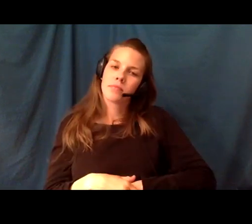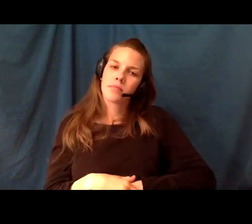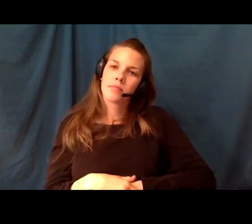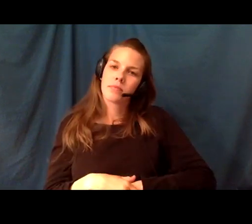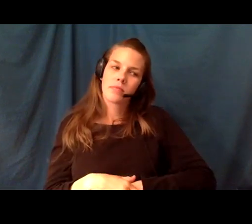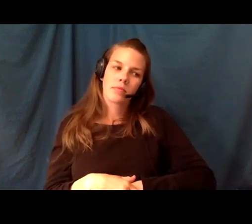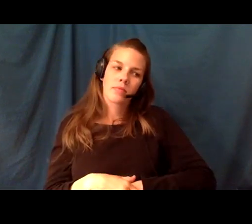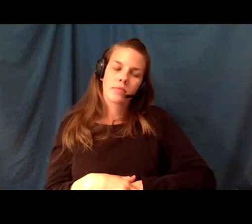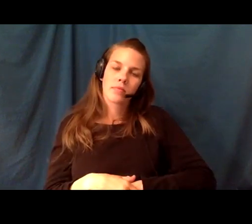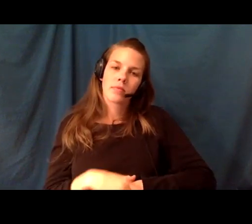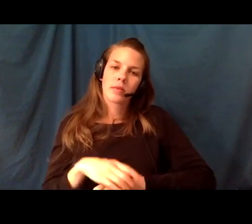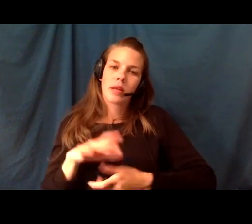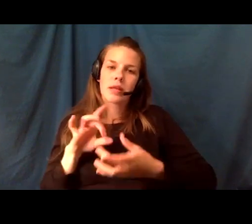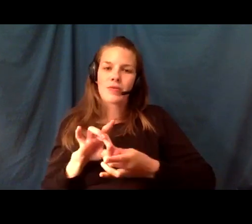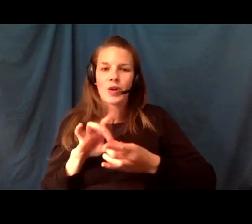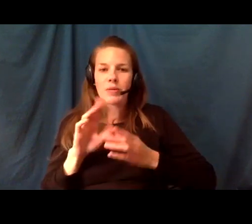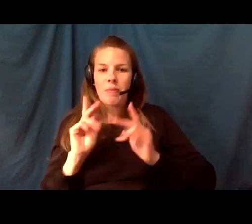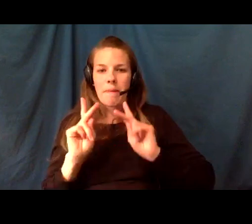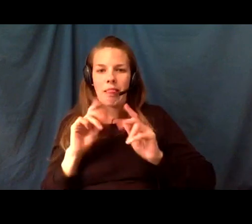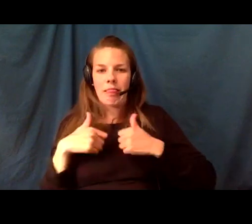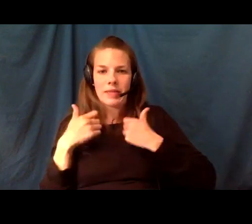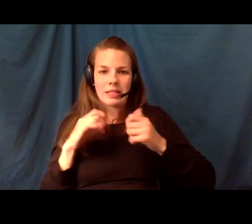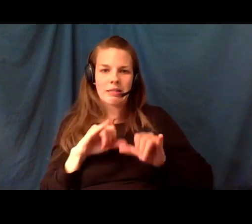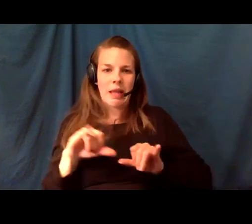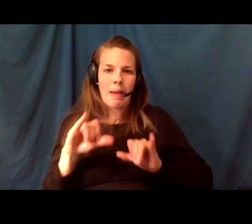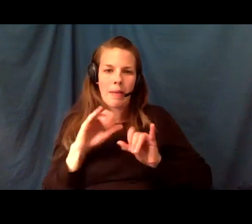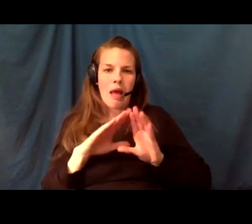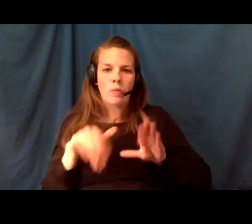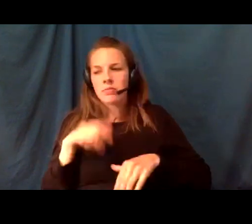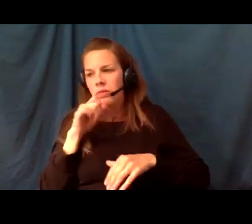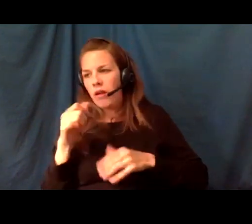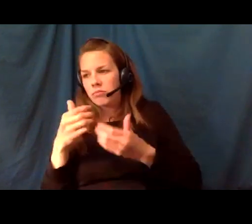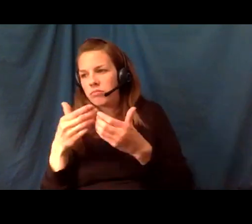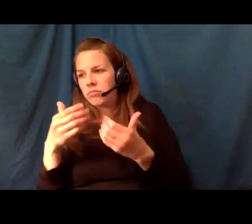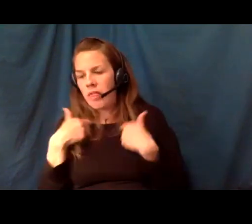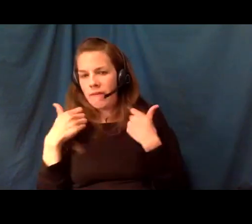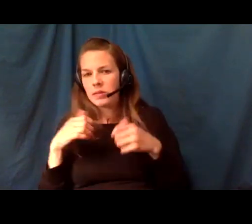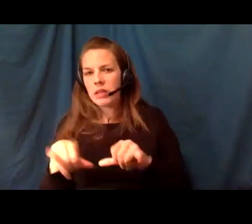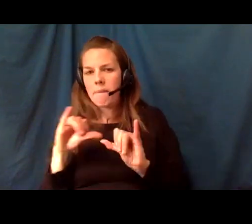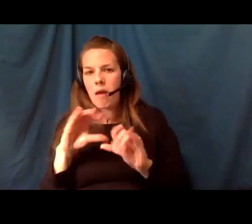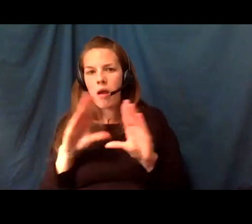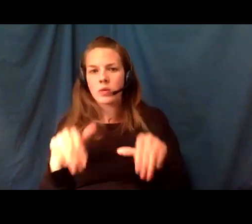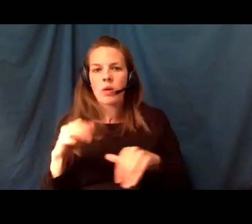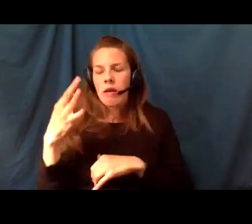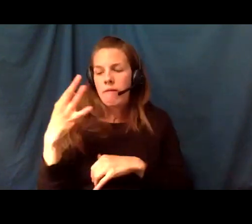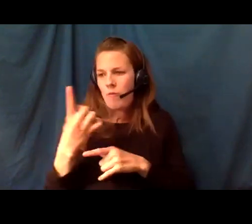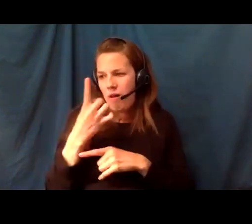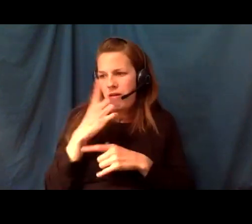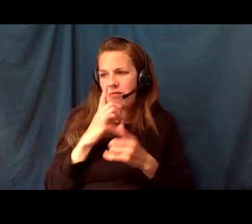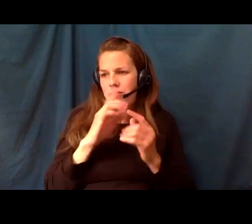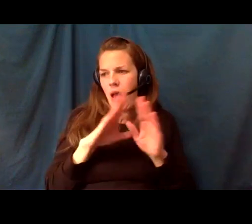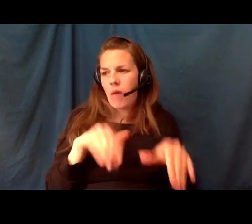As far as household versus non-household, if one is in a household, one